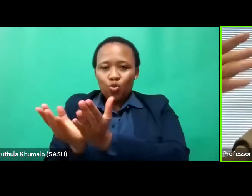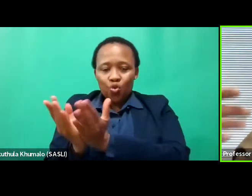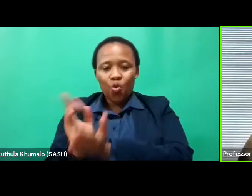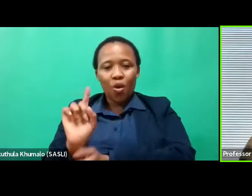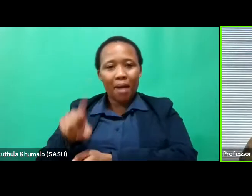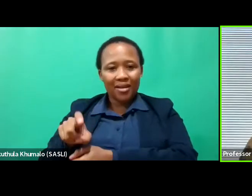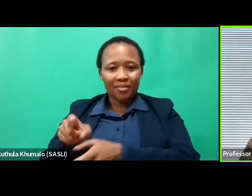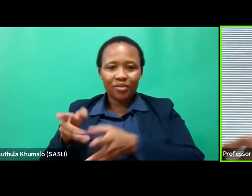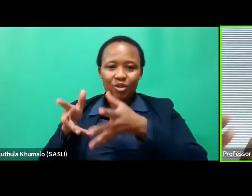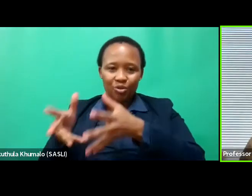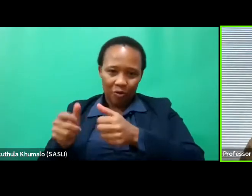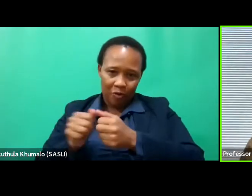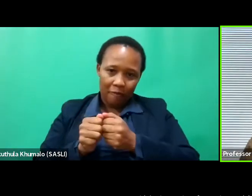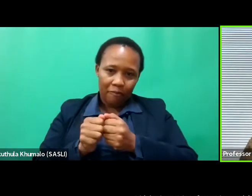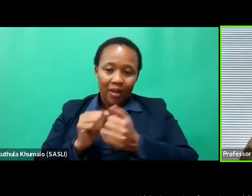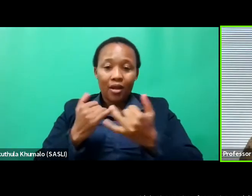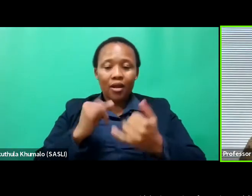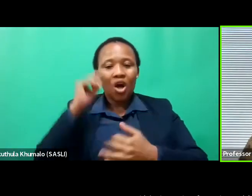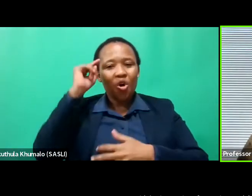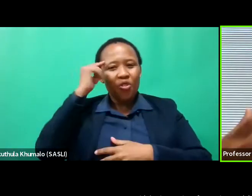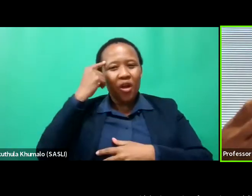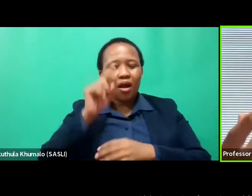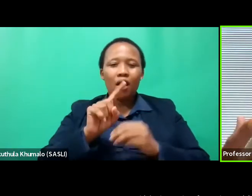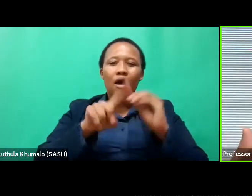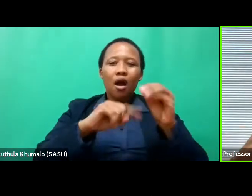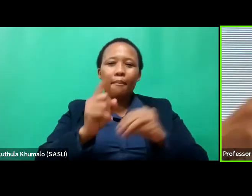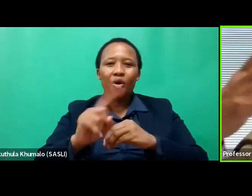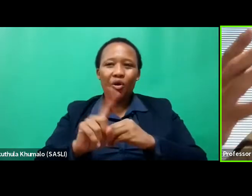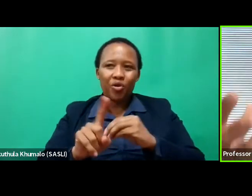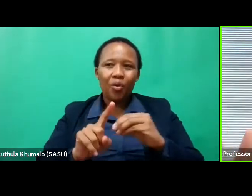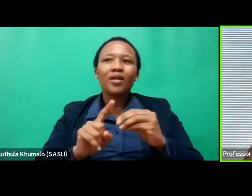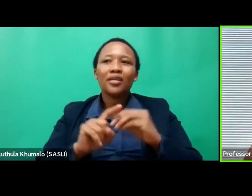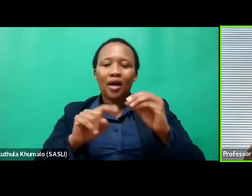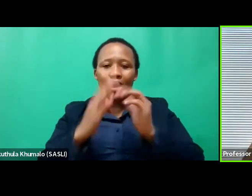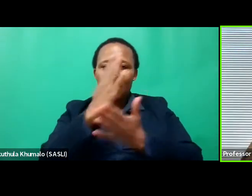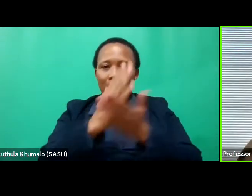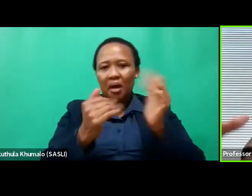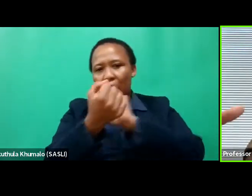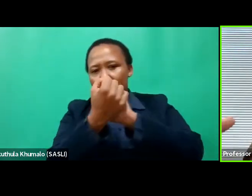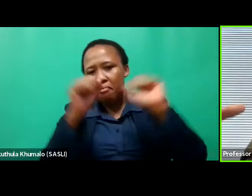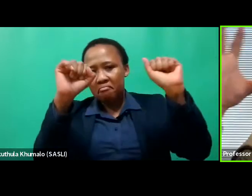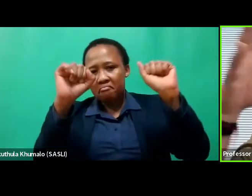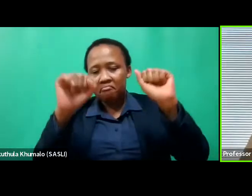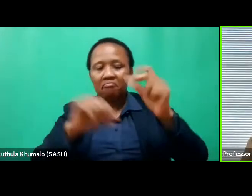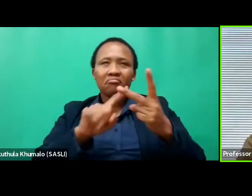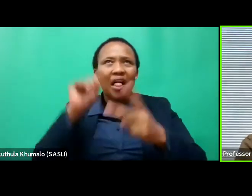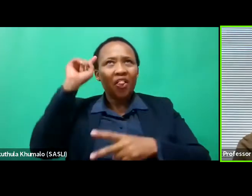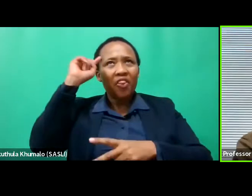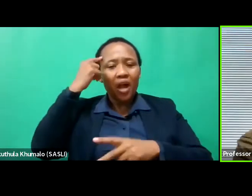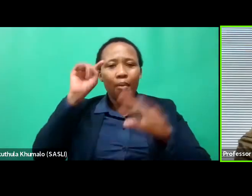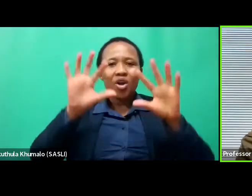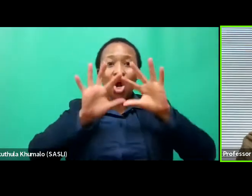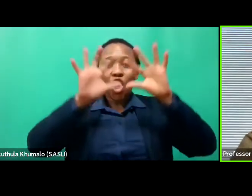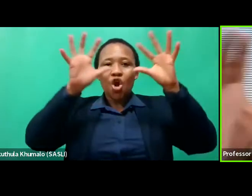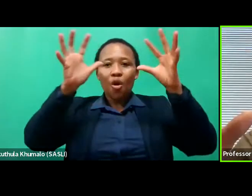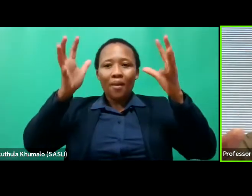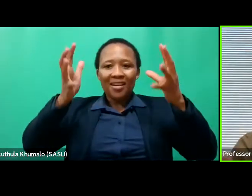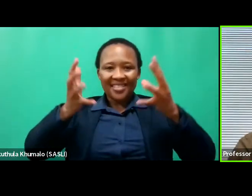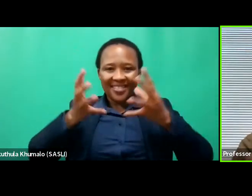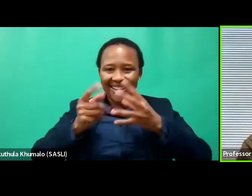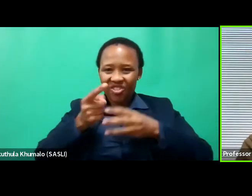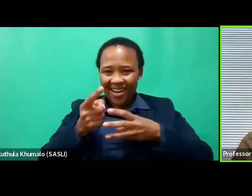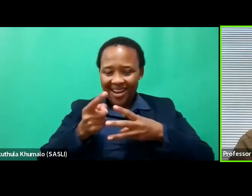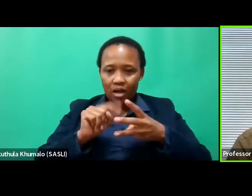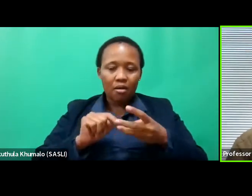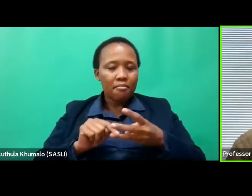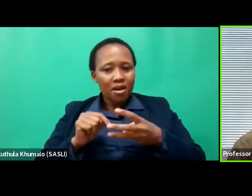think about neoliberalism. And think about globalization. And all these big companies come here and they have call centers and so on